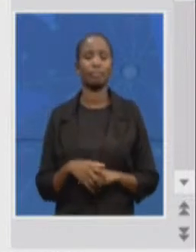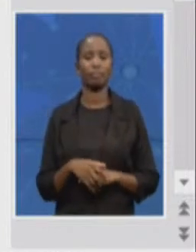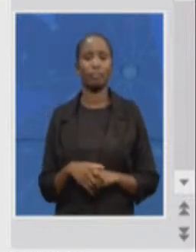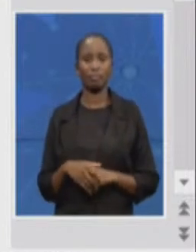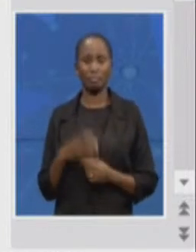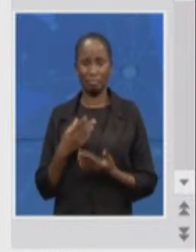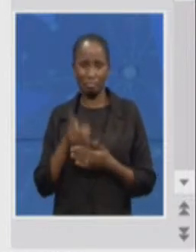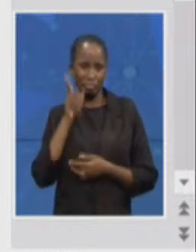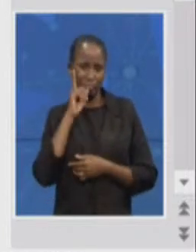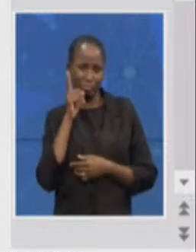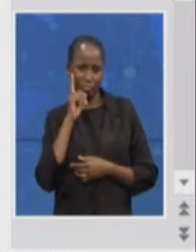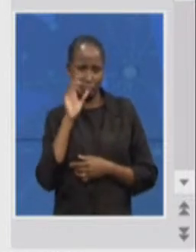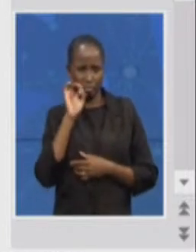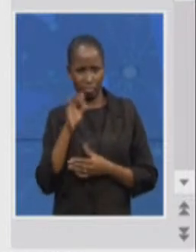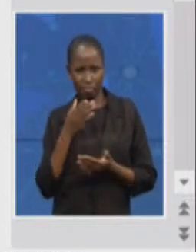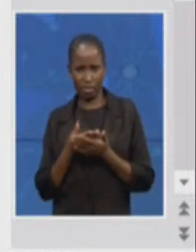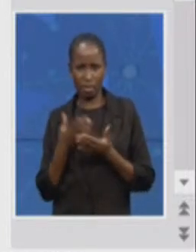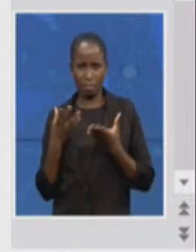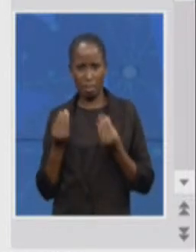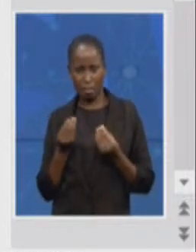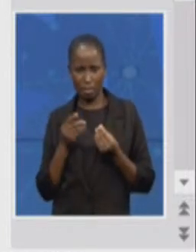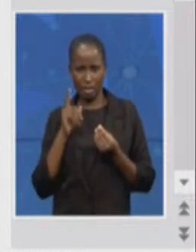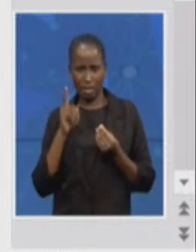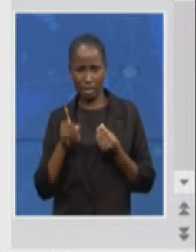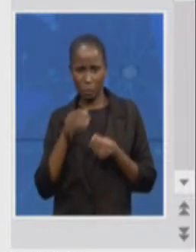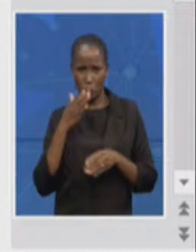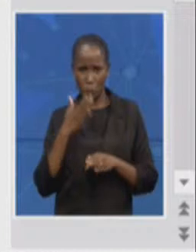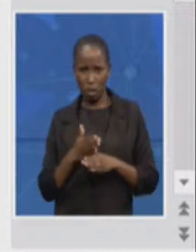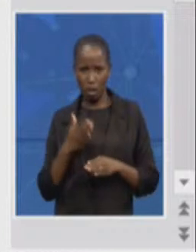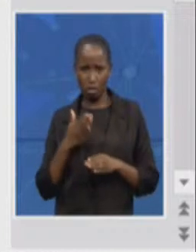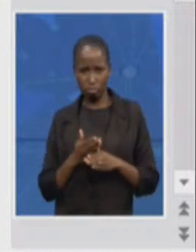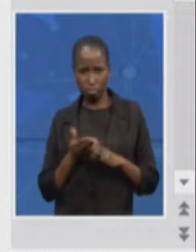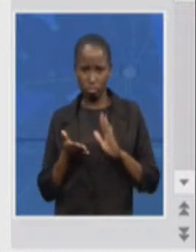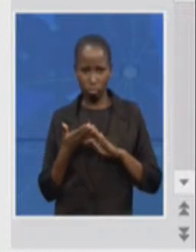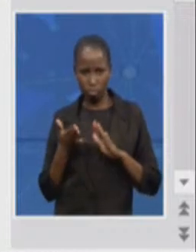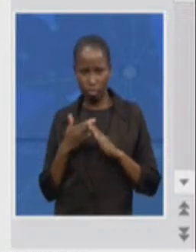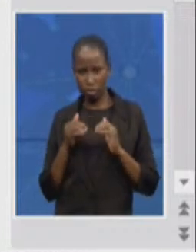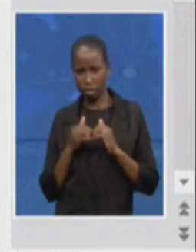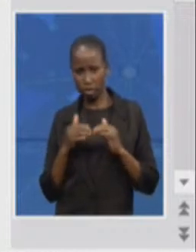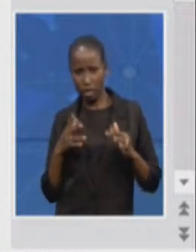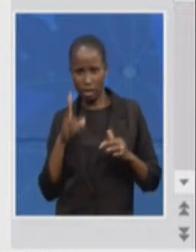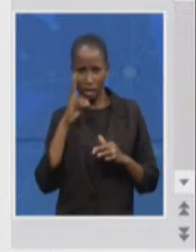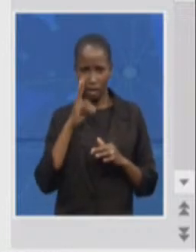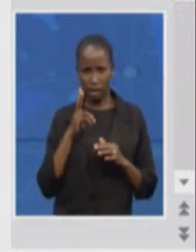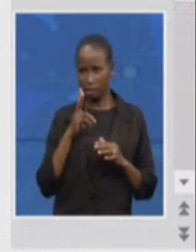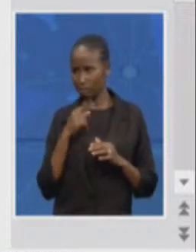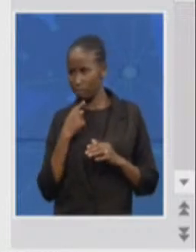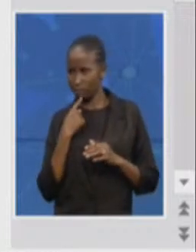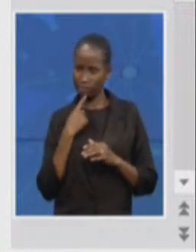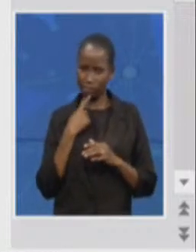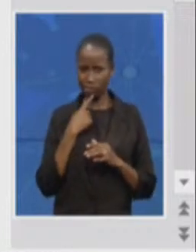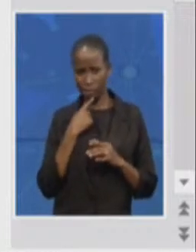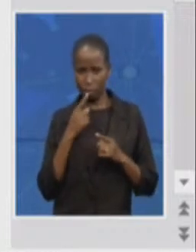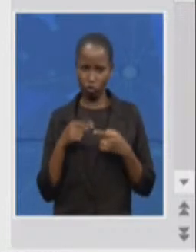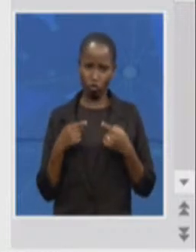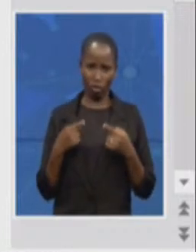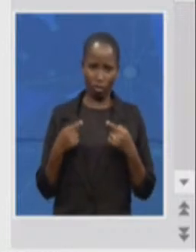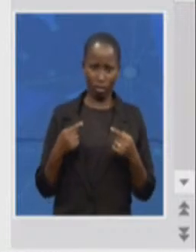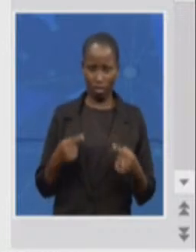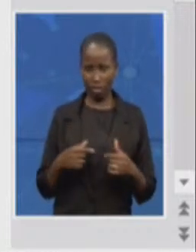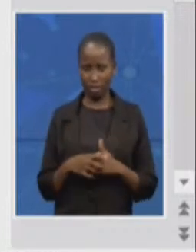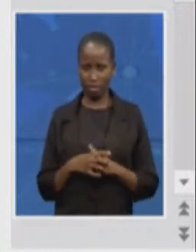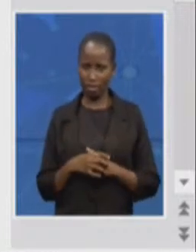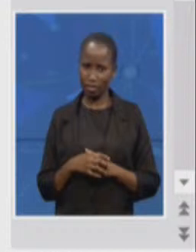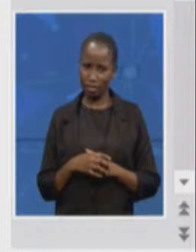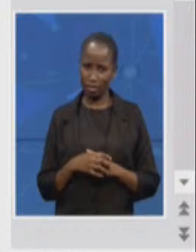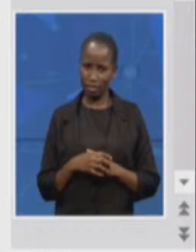this taskbar. I can't seem to get it to be full. There we are. No,